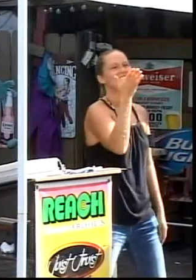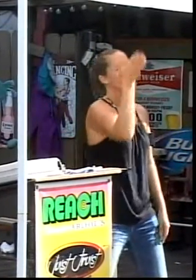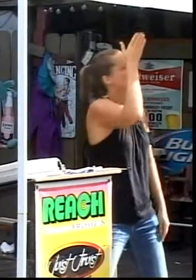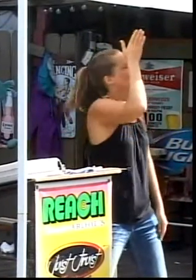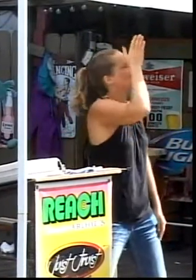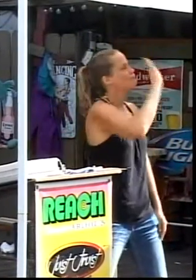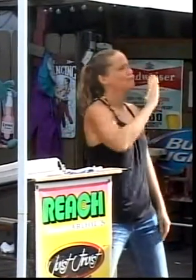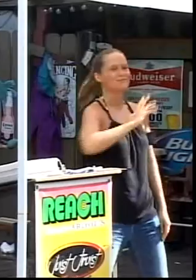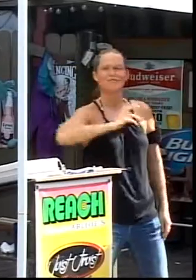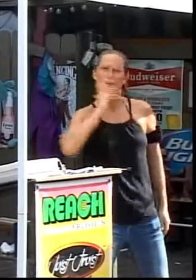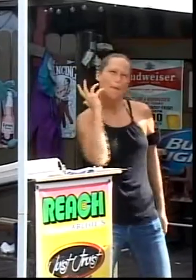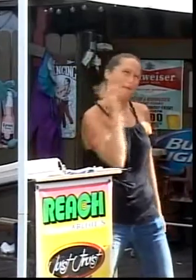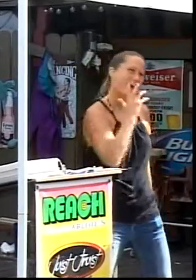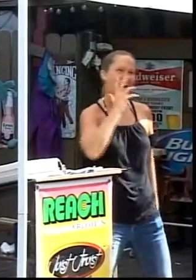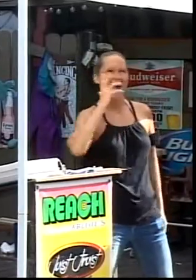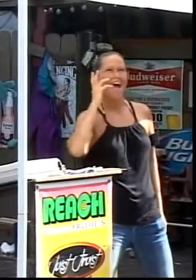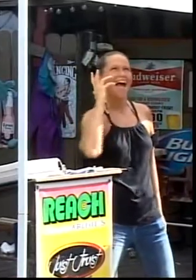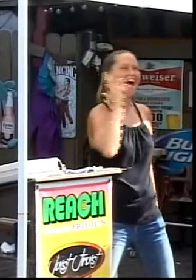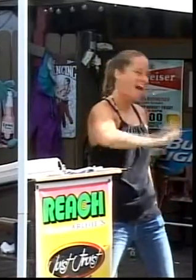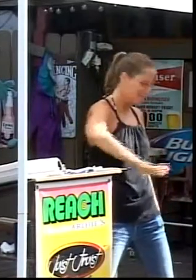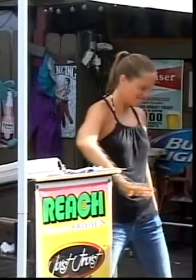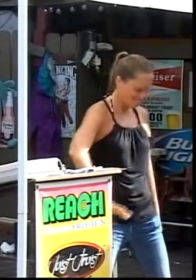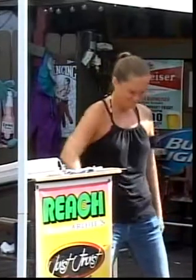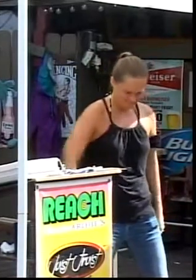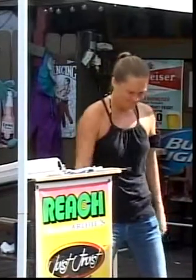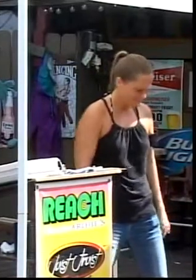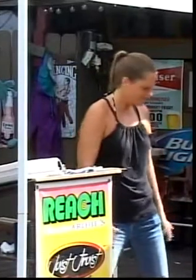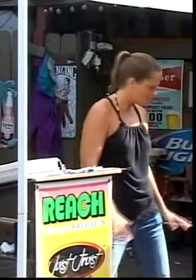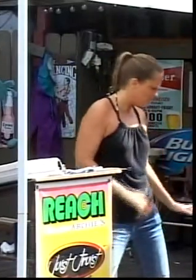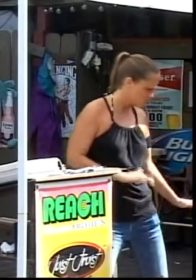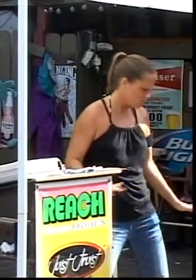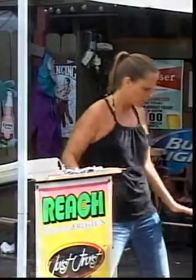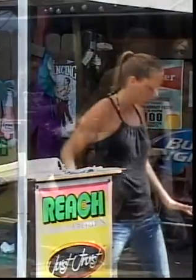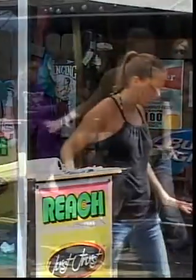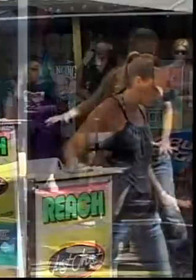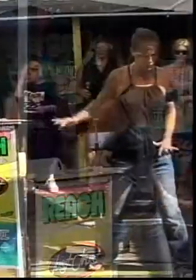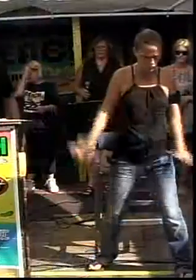love. Our God is an awesome God.